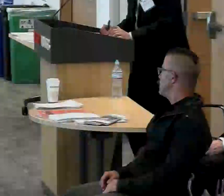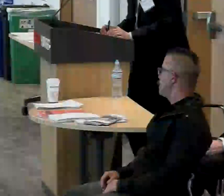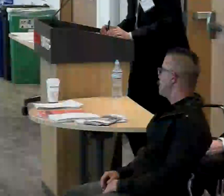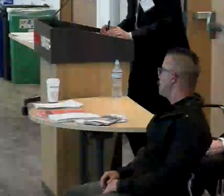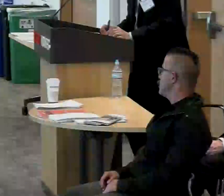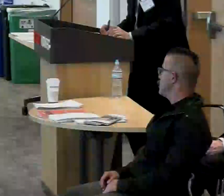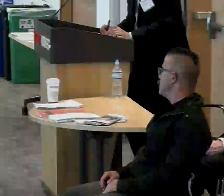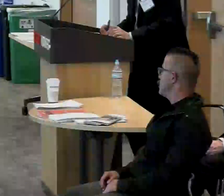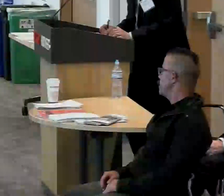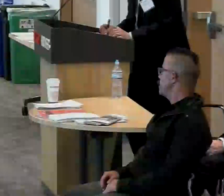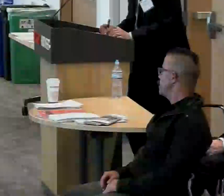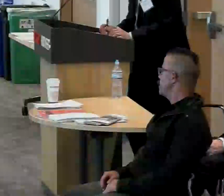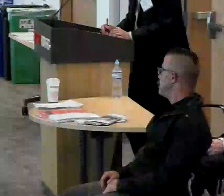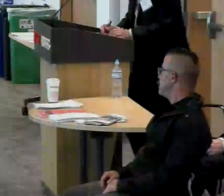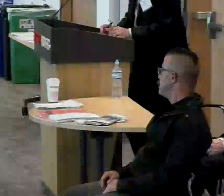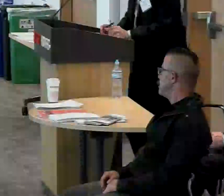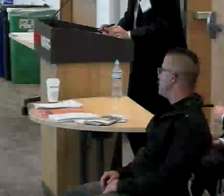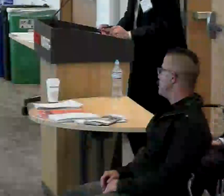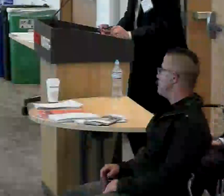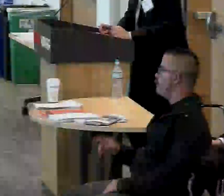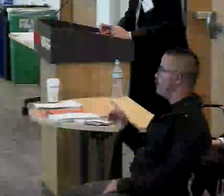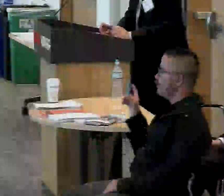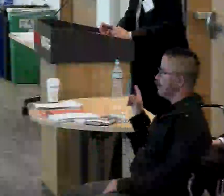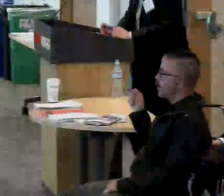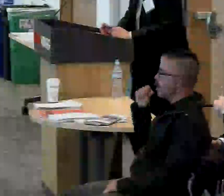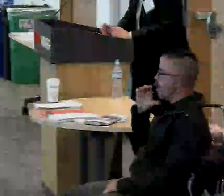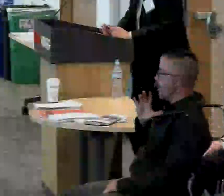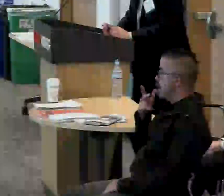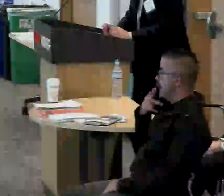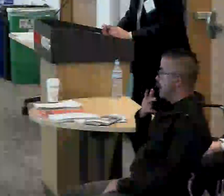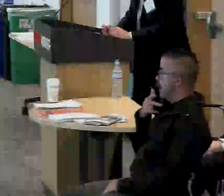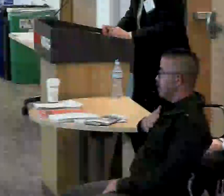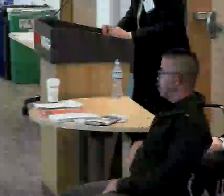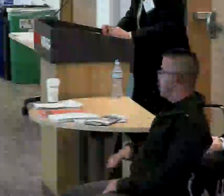Hi, I just thought of something that